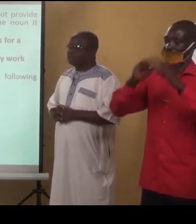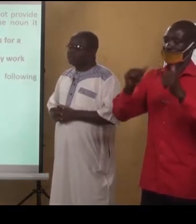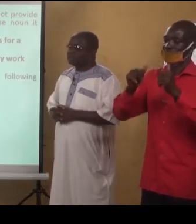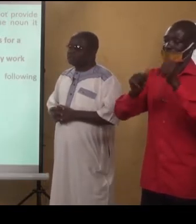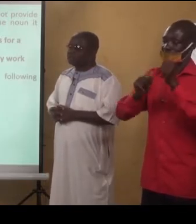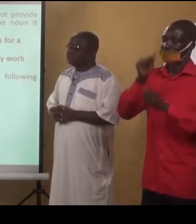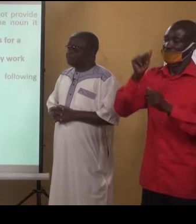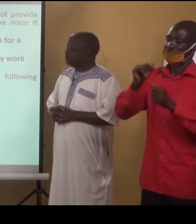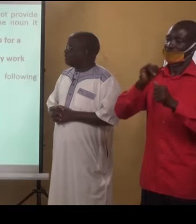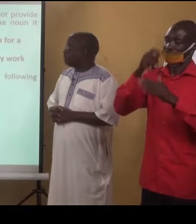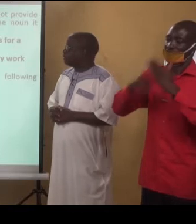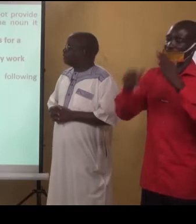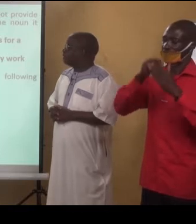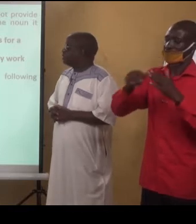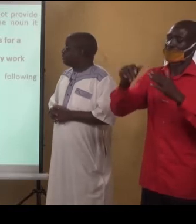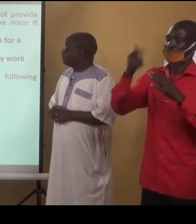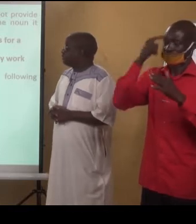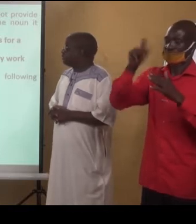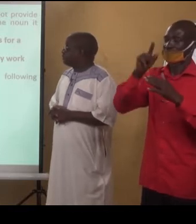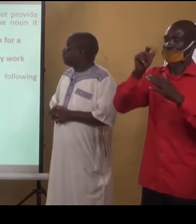which sells for ₦1 million.